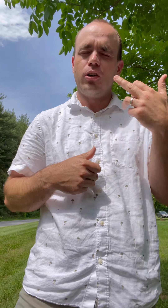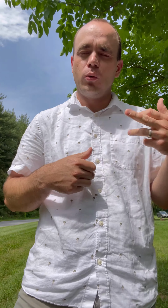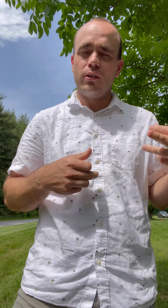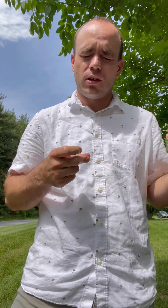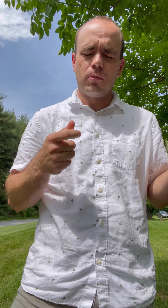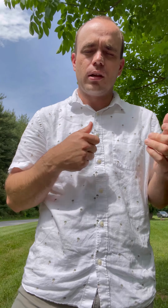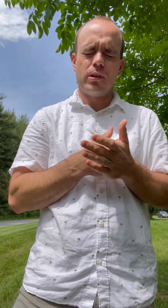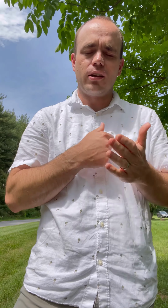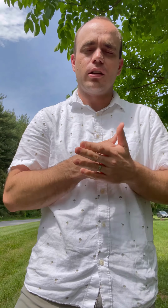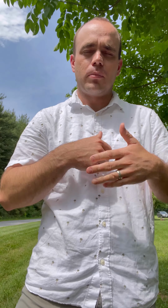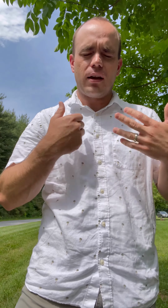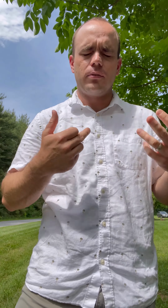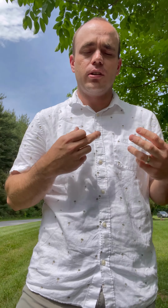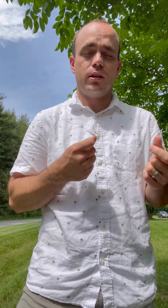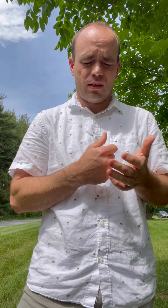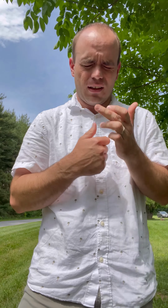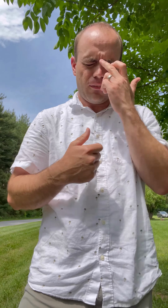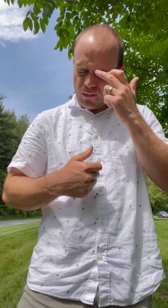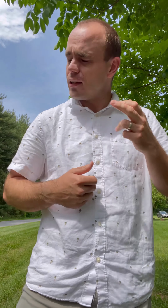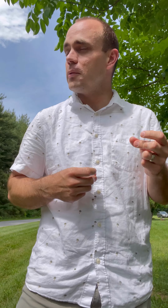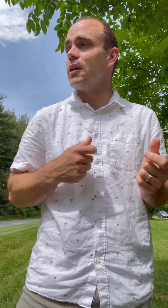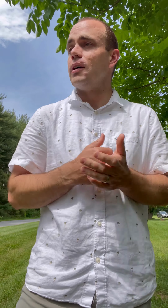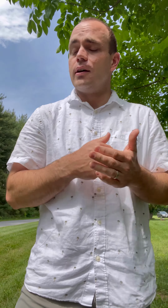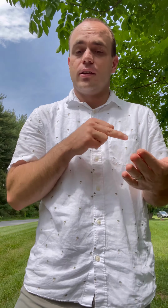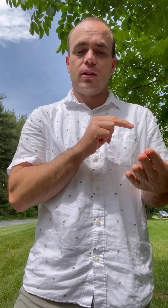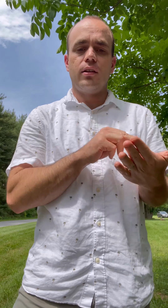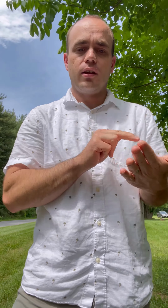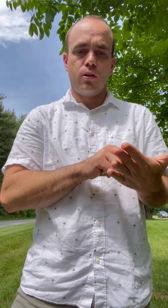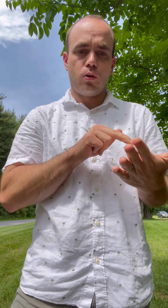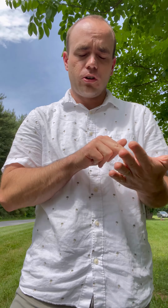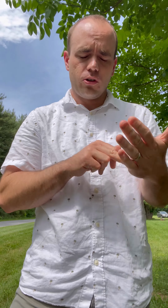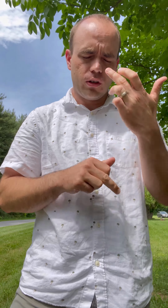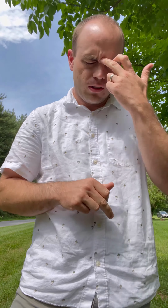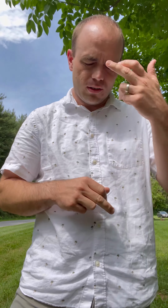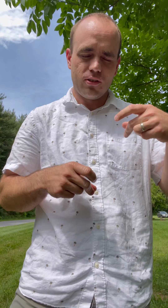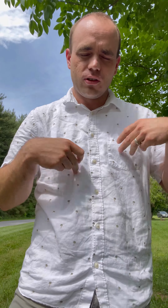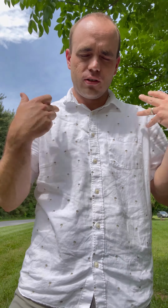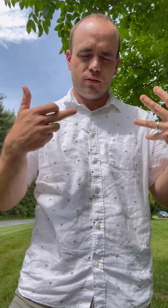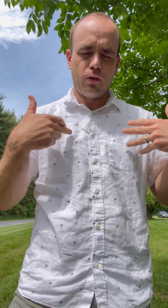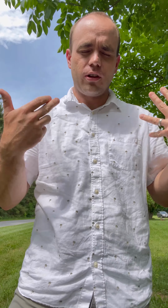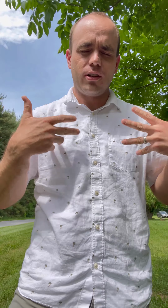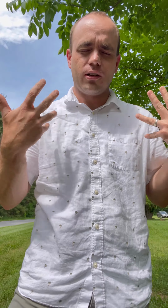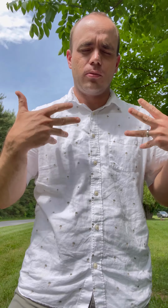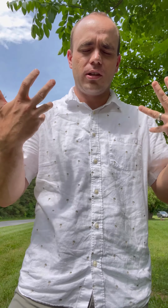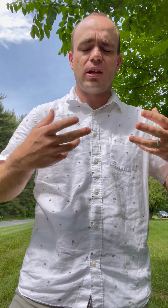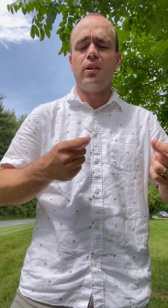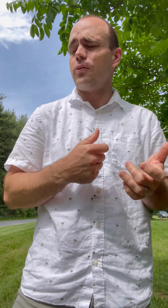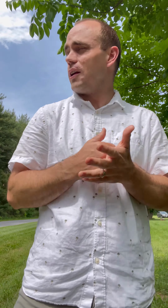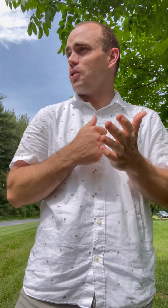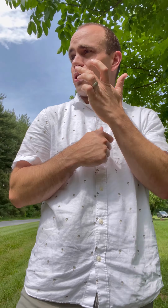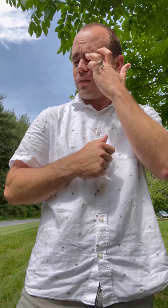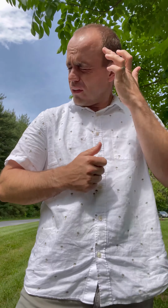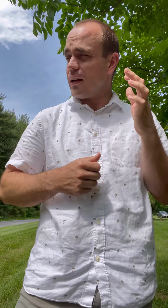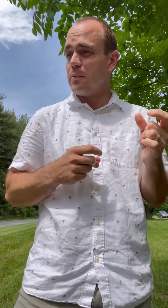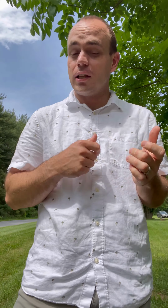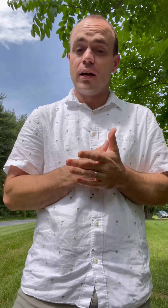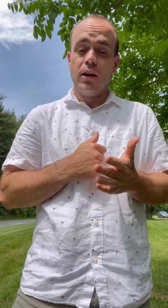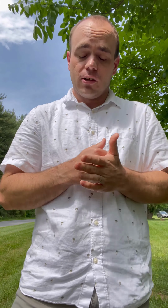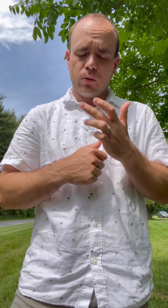always. Sometimes I end up having to send it in order for the tick to be satisfied, you know. But so anyway,